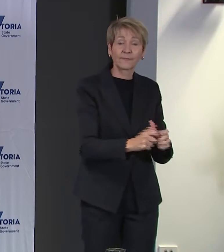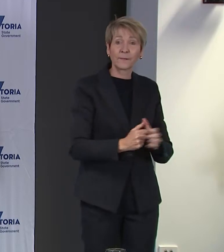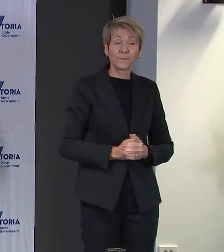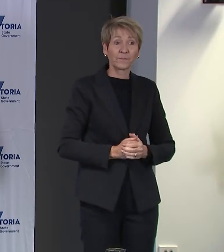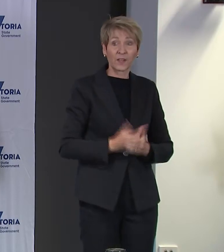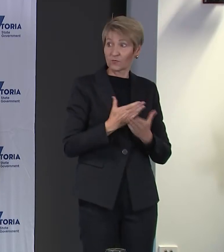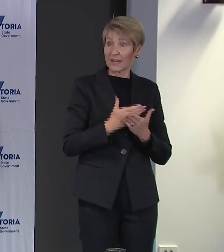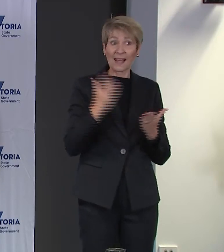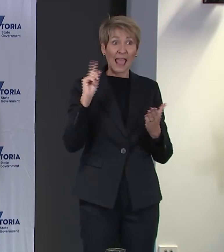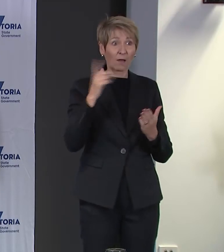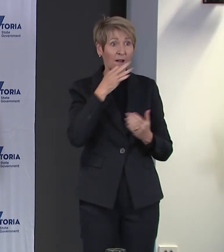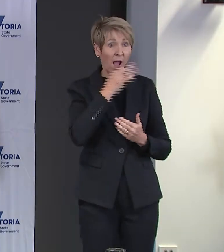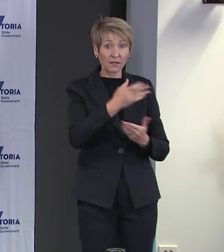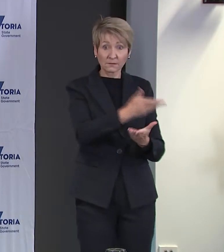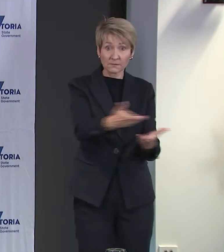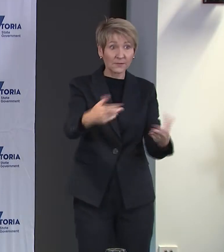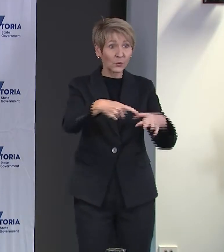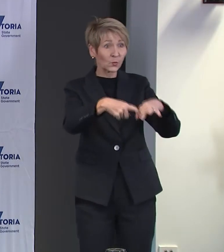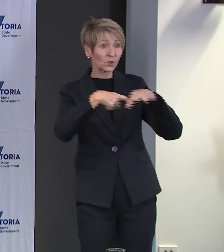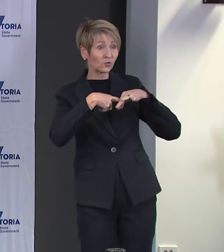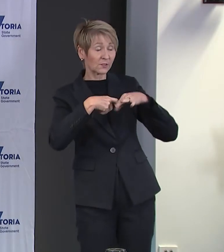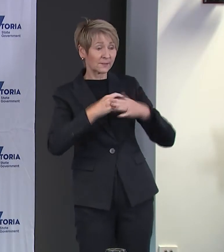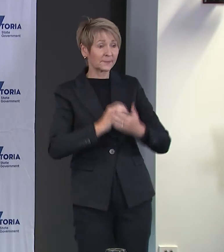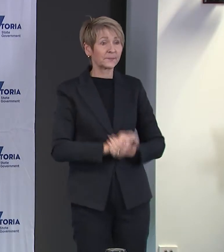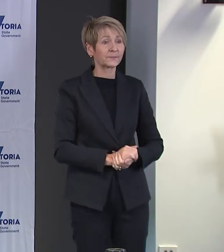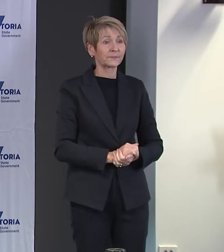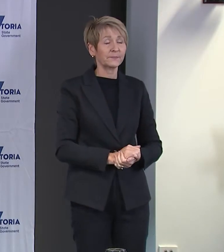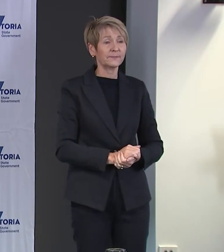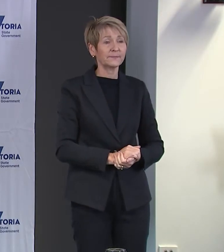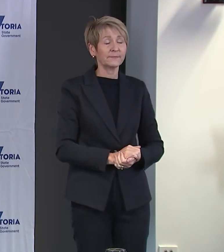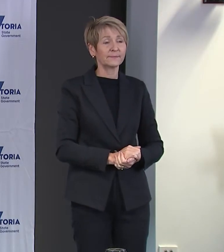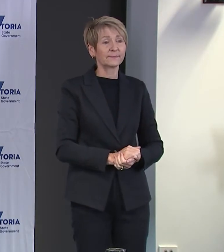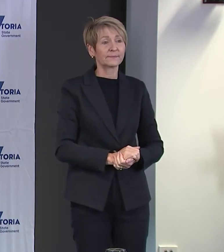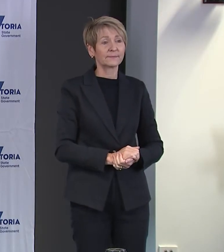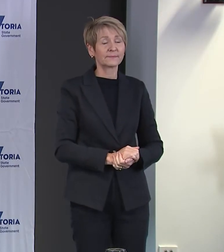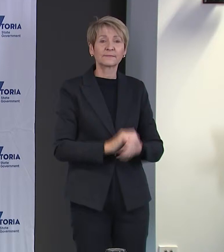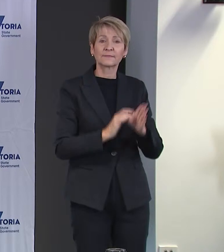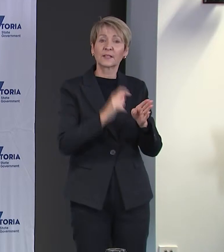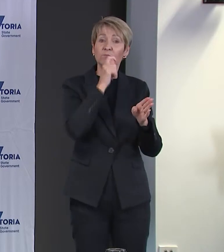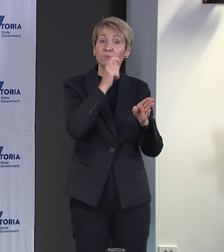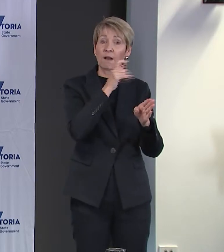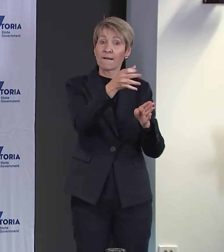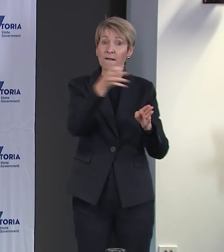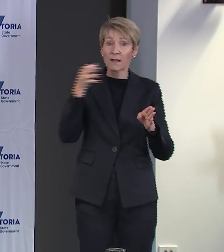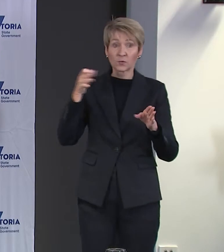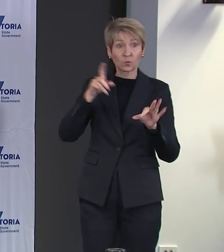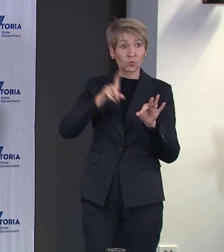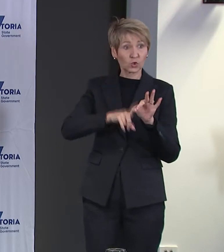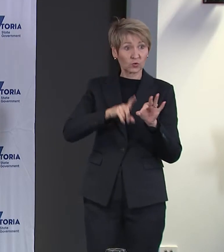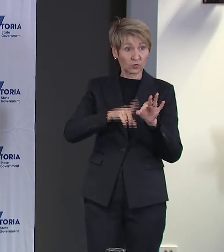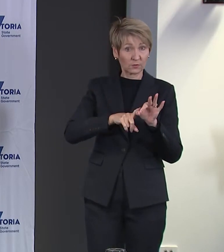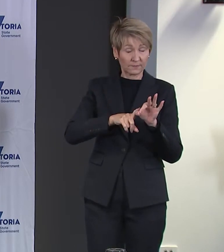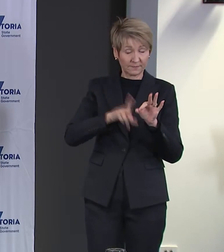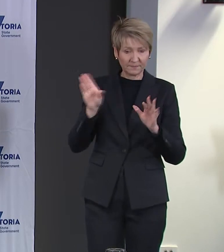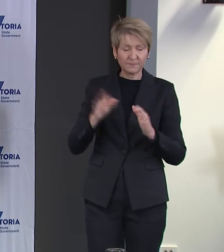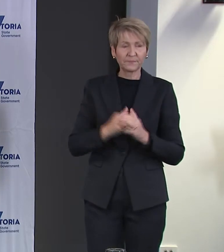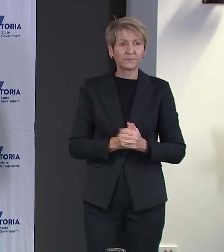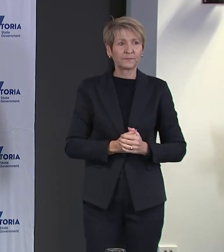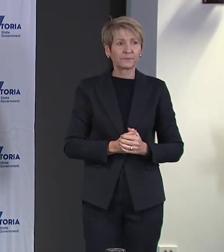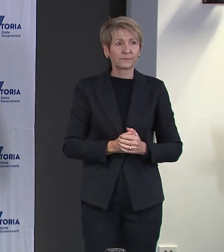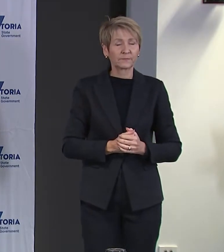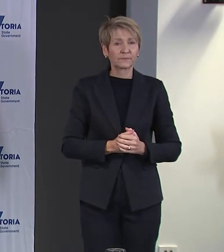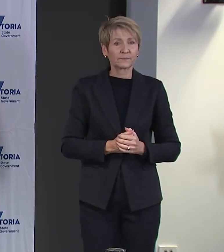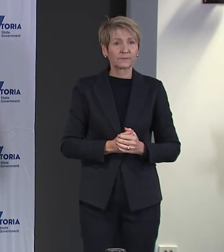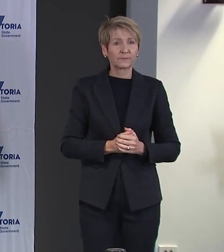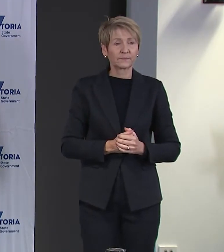Sutton and I are happy to take any questions. I'd love to ask one to you, Jerome. Sure. Do you have any hypothesis for how today's unlinked case,